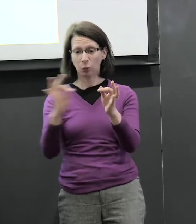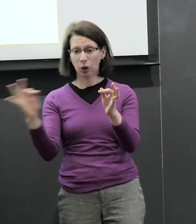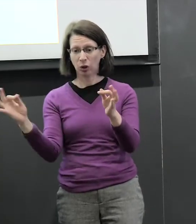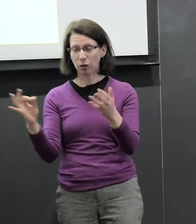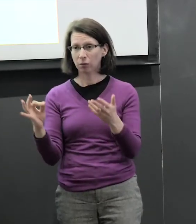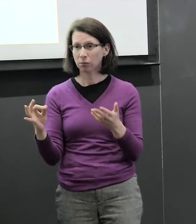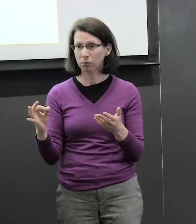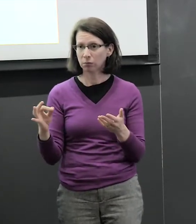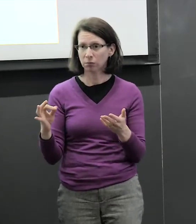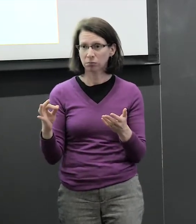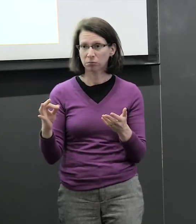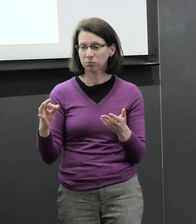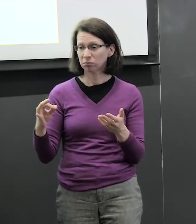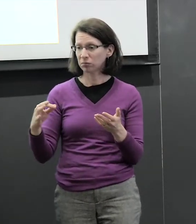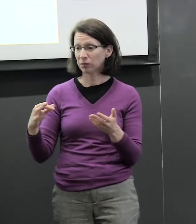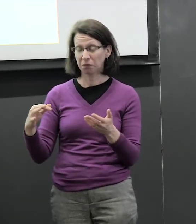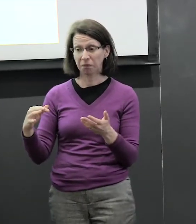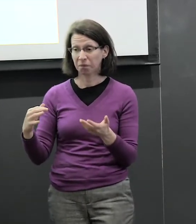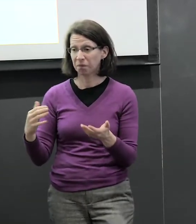haven't studied semantics.